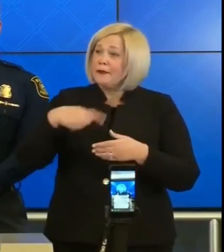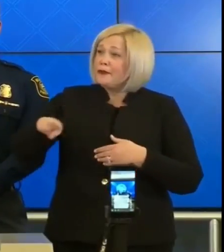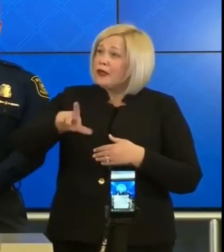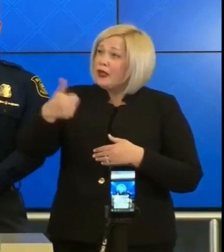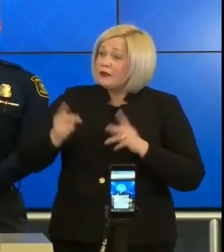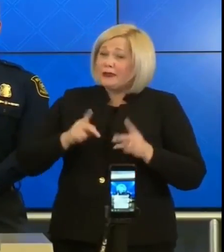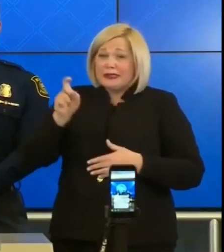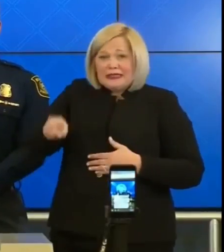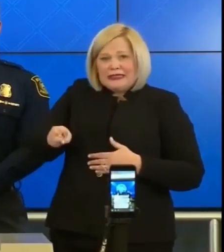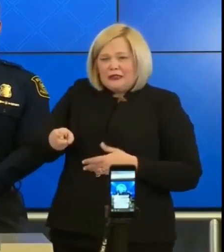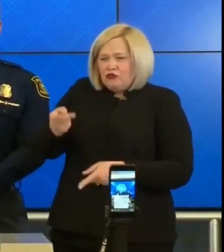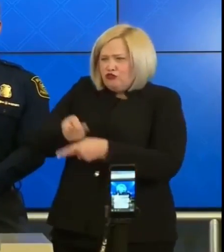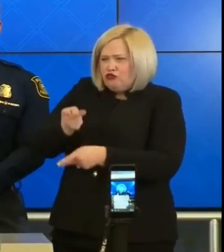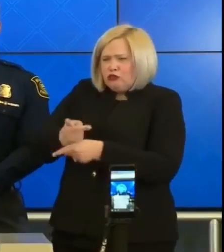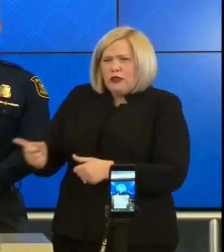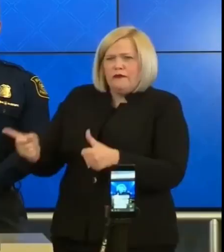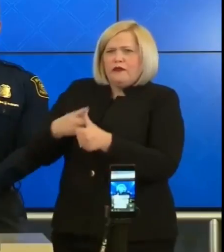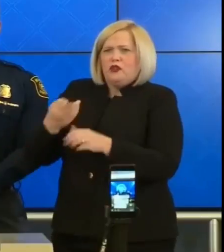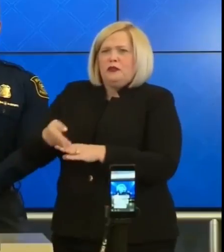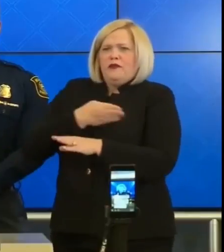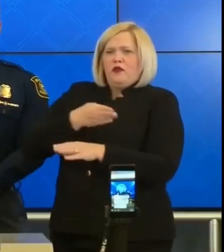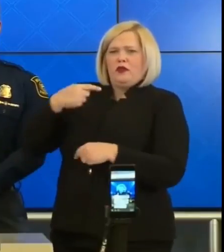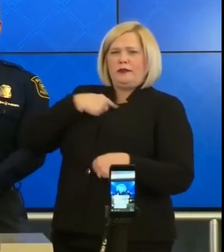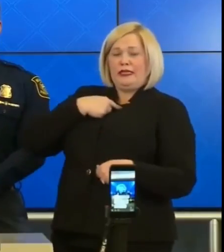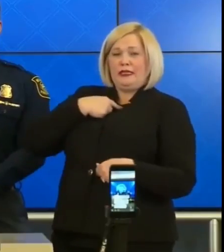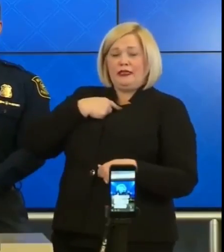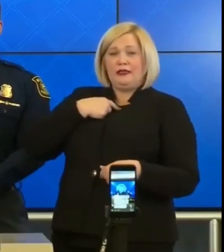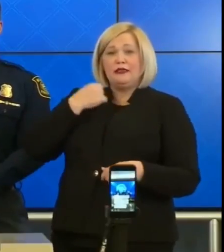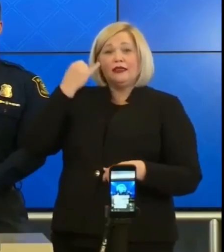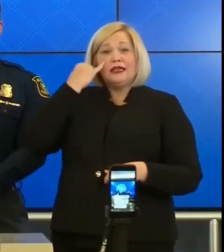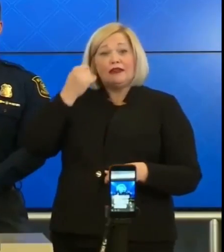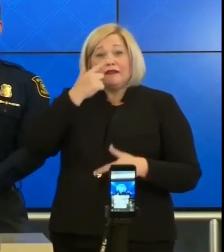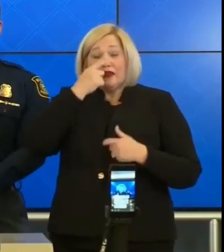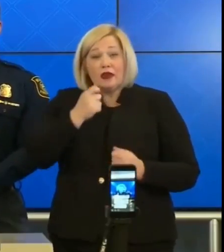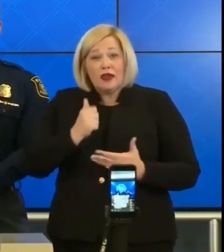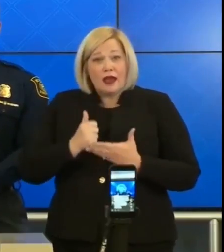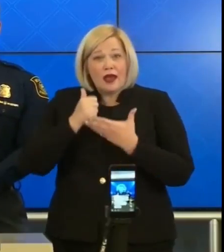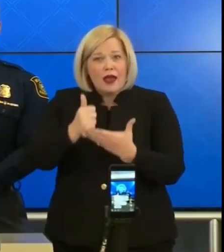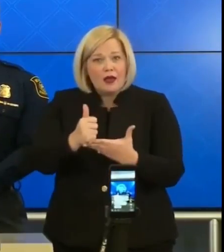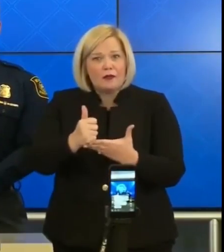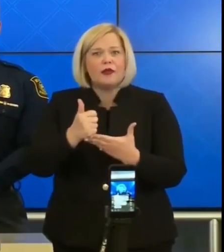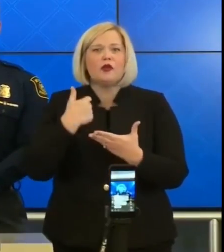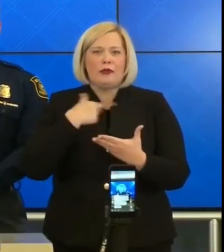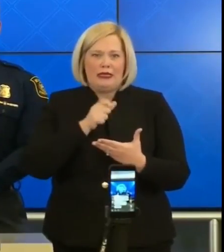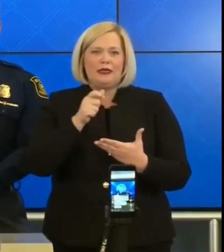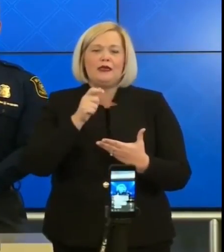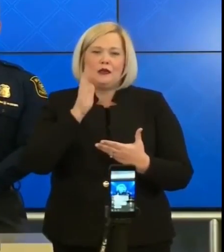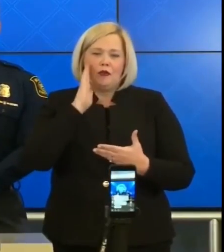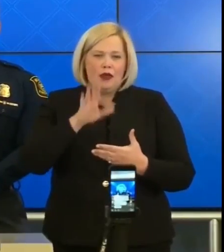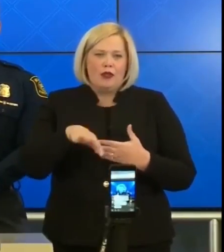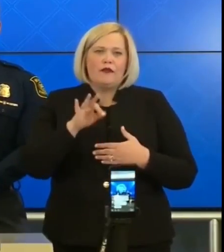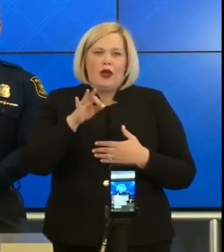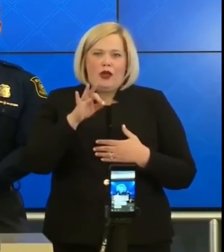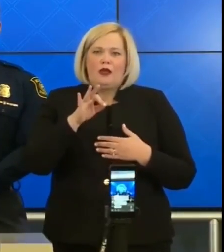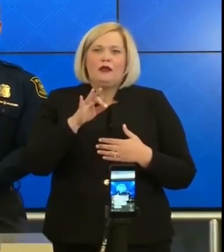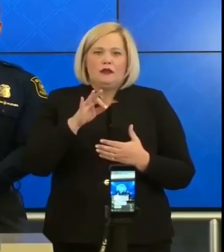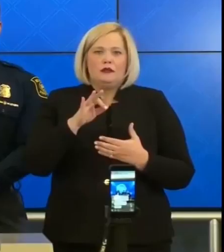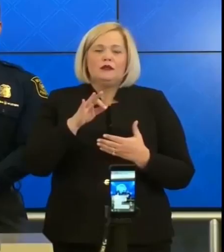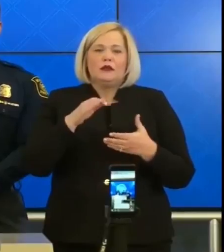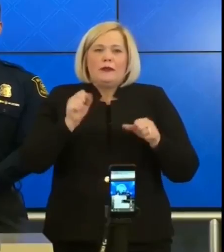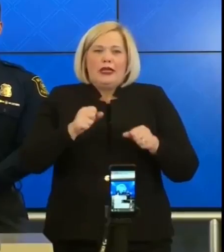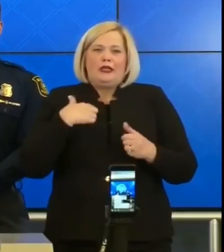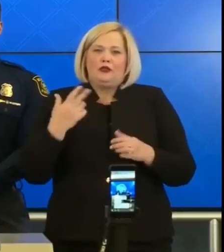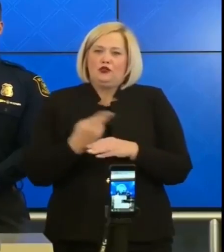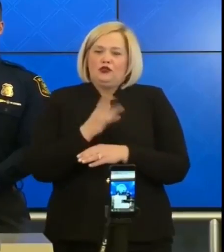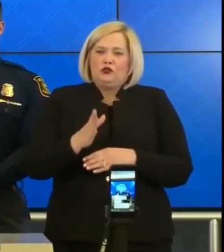before themselves. If you would like to help, there is a role for you. Please sign up with 211 to be on